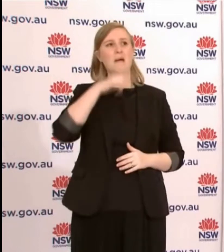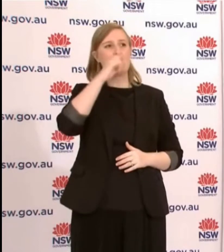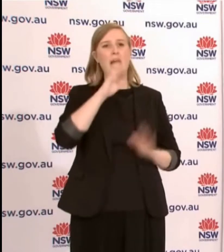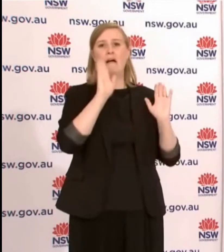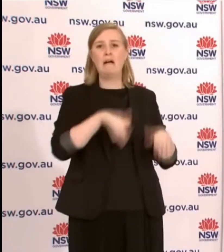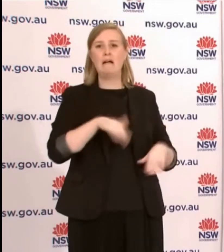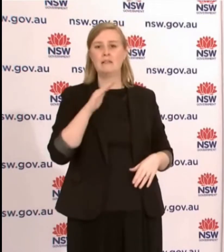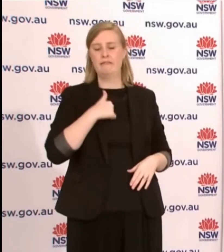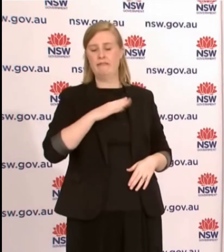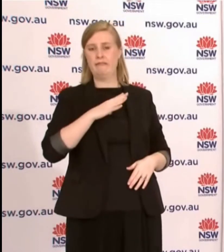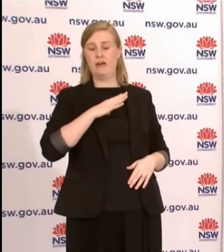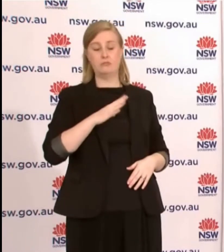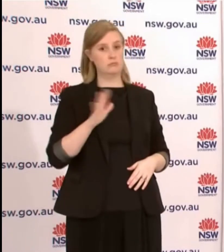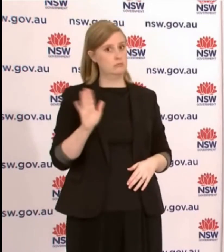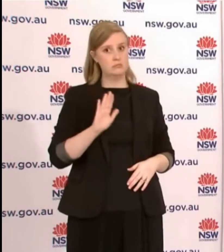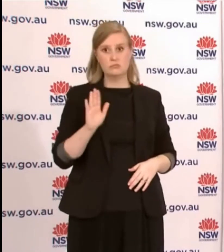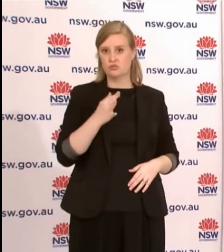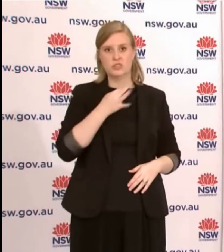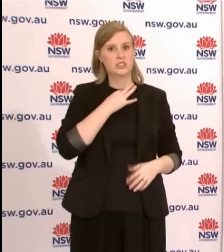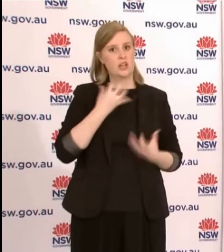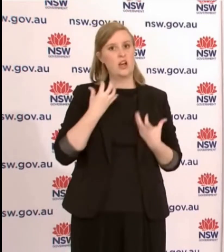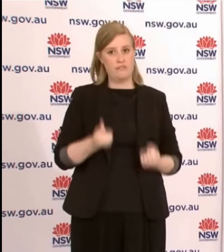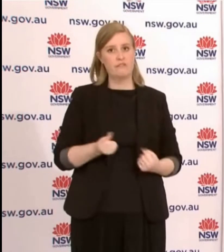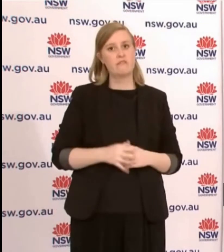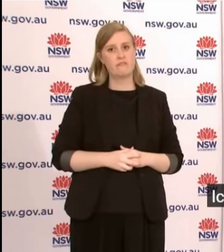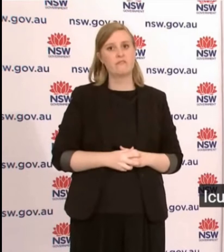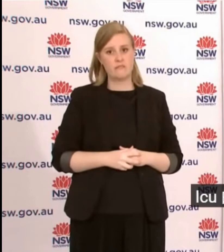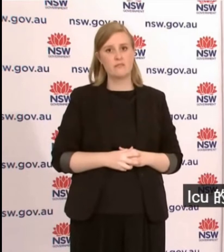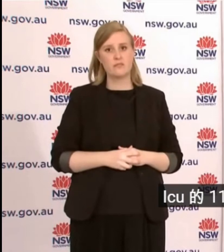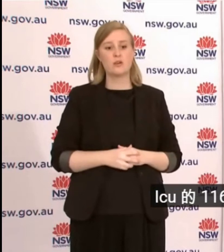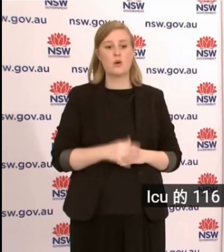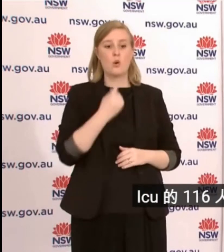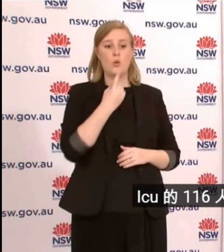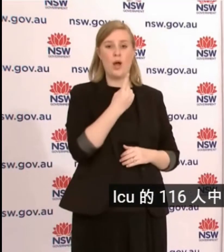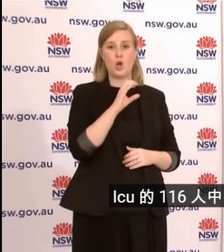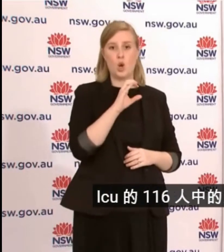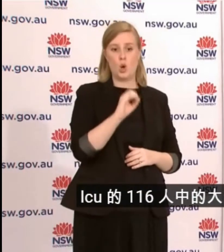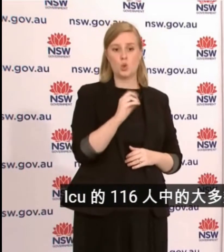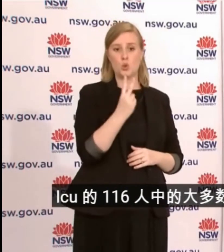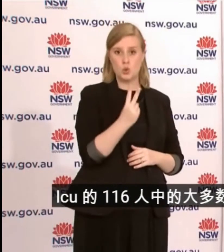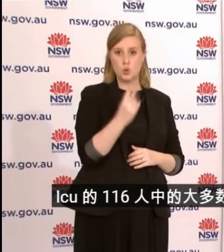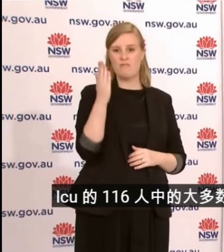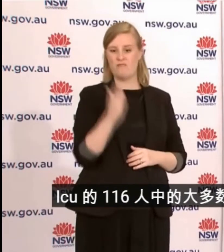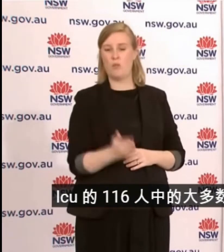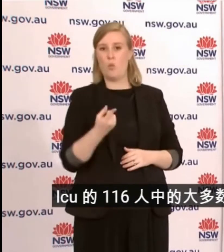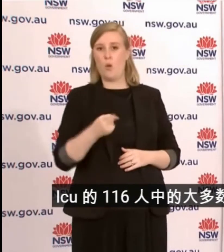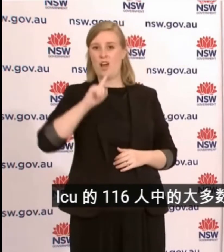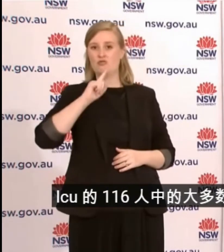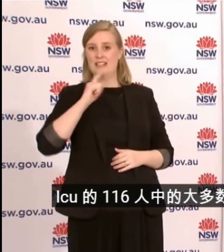The vast majority of people, 102 of the 116 people in ICU, are not